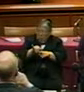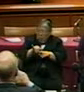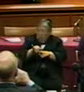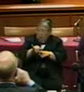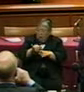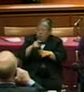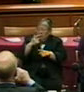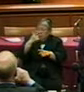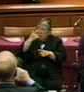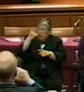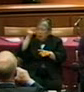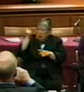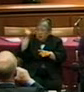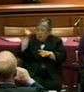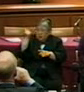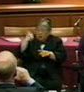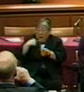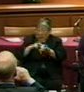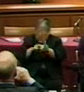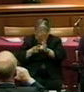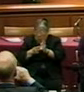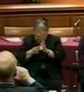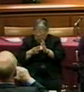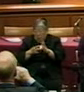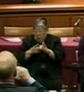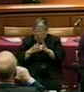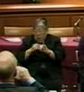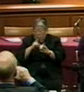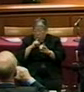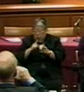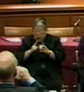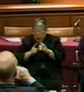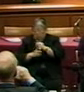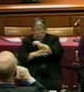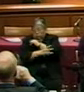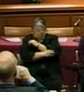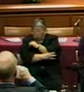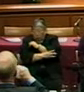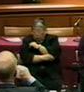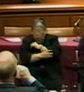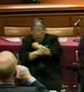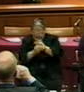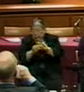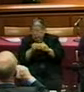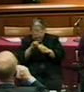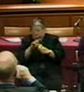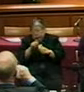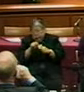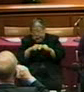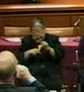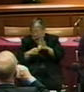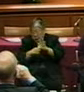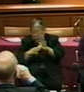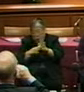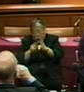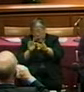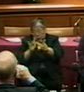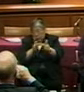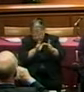because, I mean, they're really just poor. They just can't afford the internet service. Their economic status